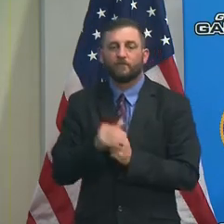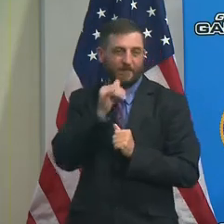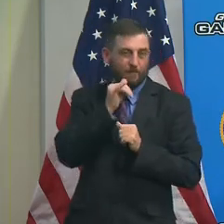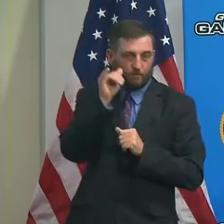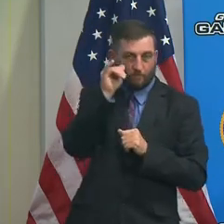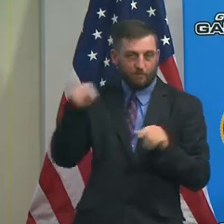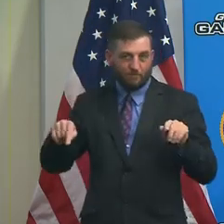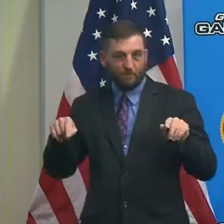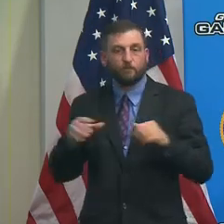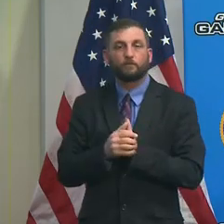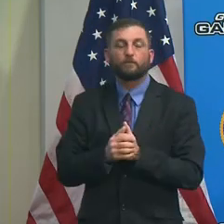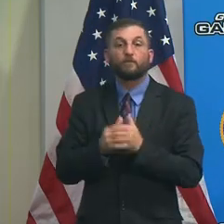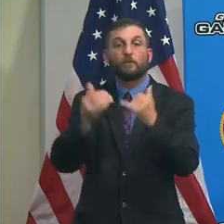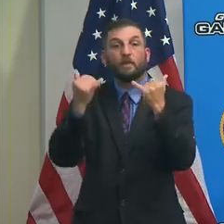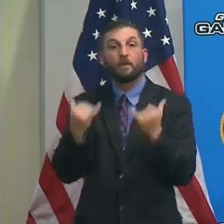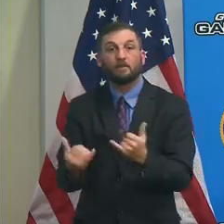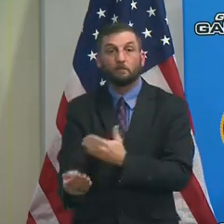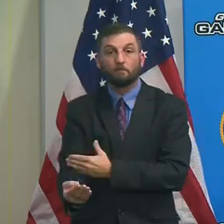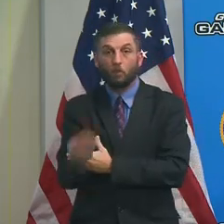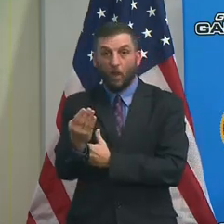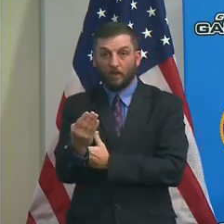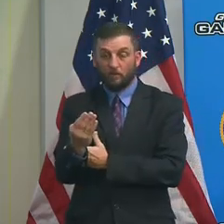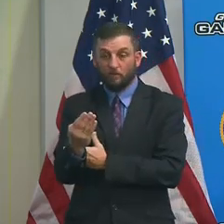As of this morning,